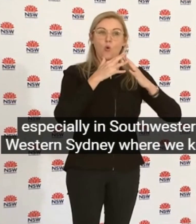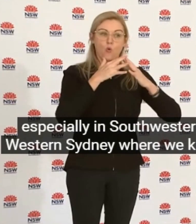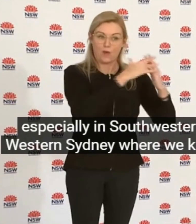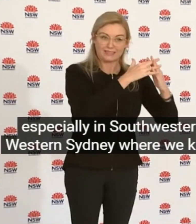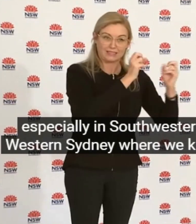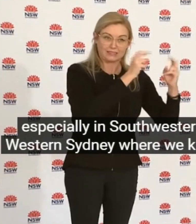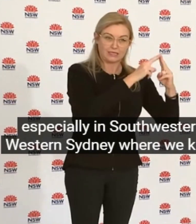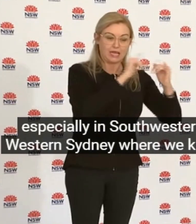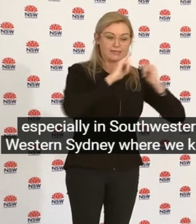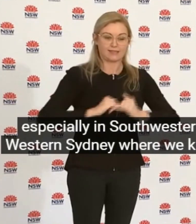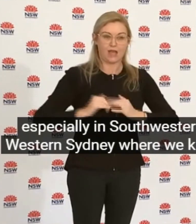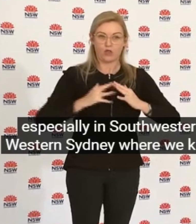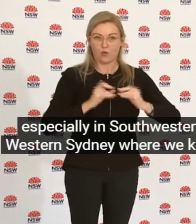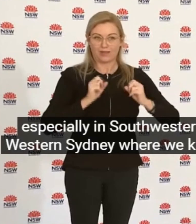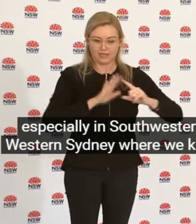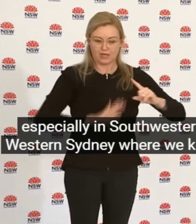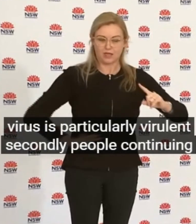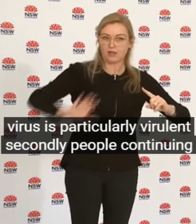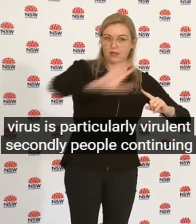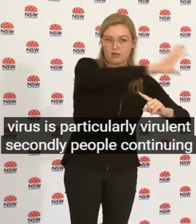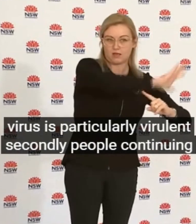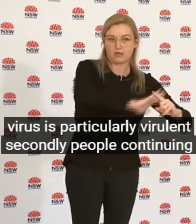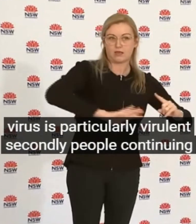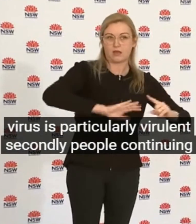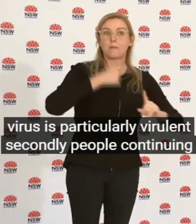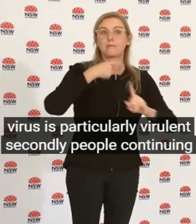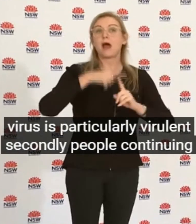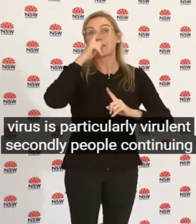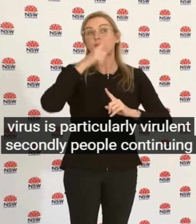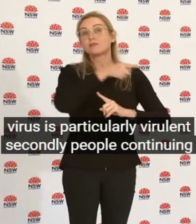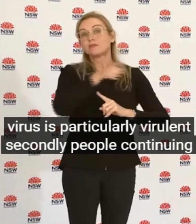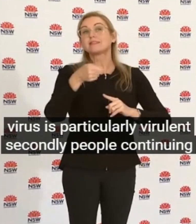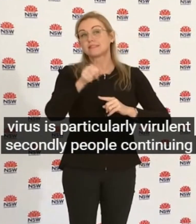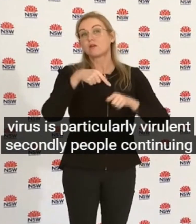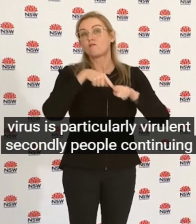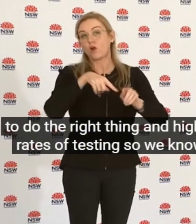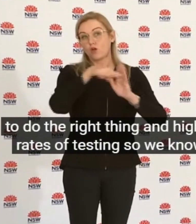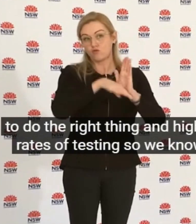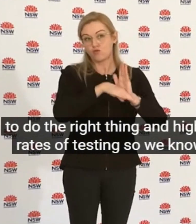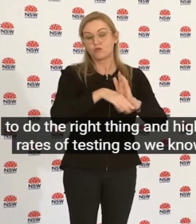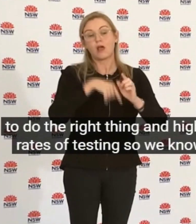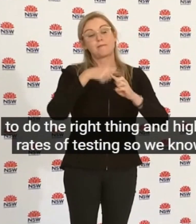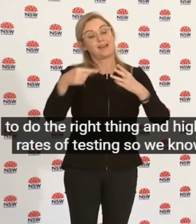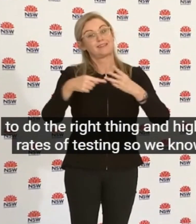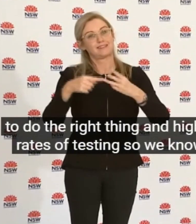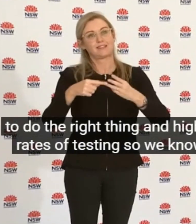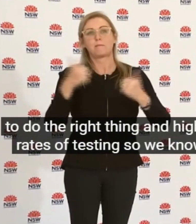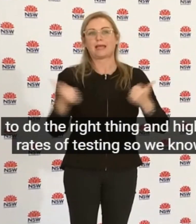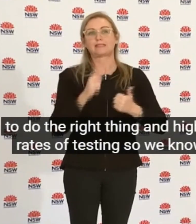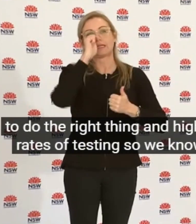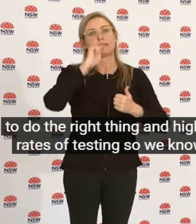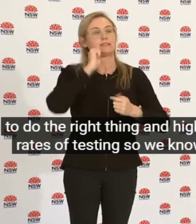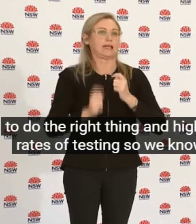virulent. Secondly, people continuing to do the right thing, and higher rates of testing. So we know we've